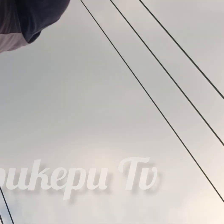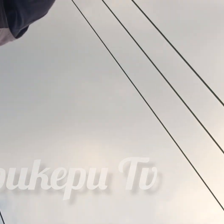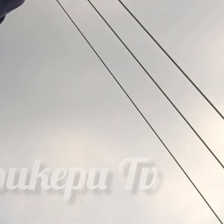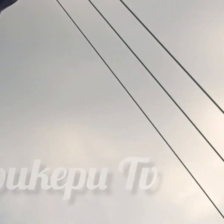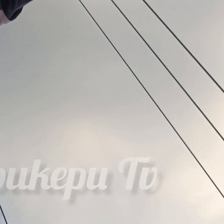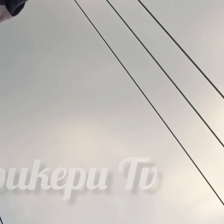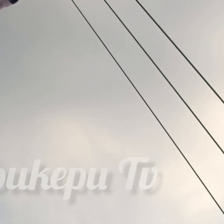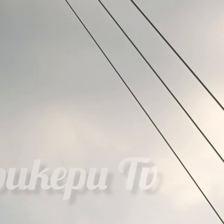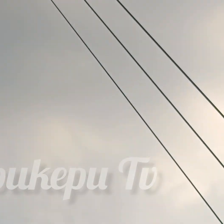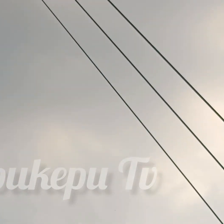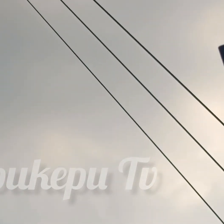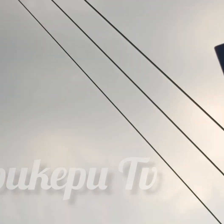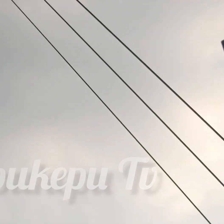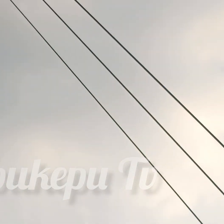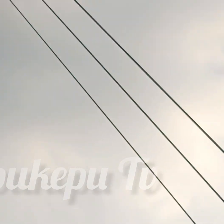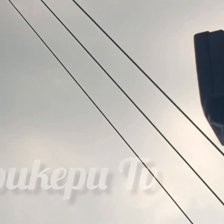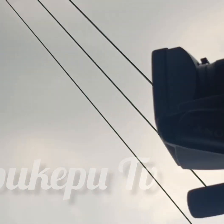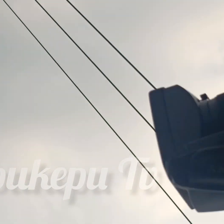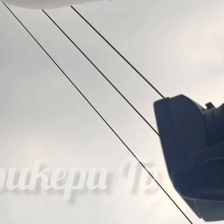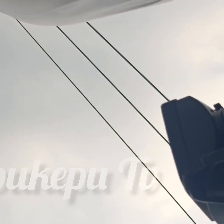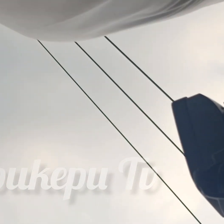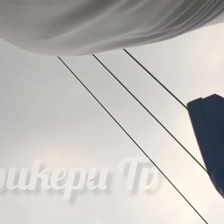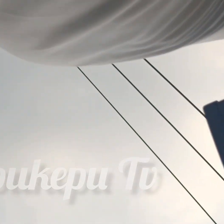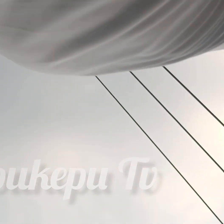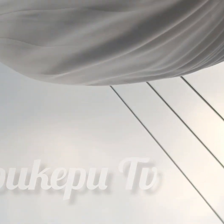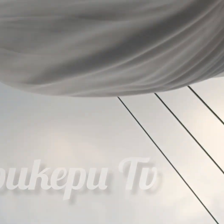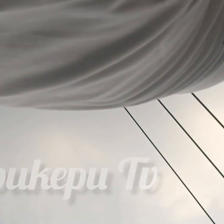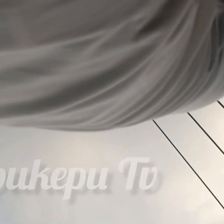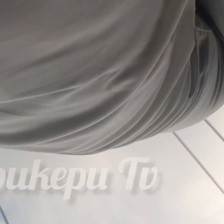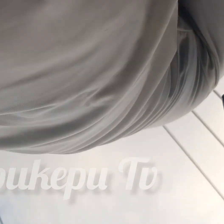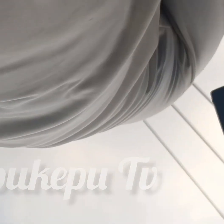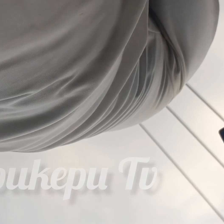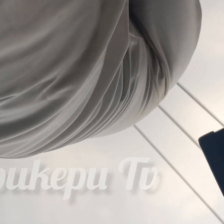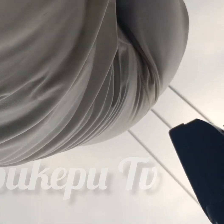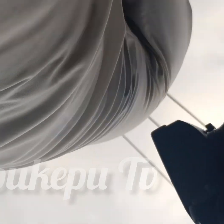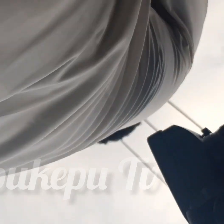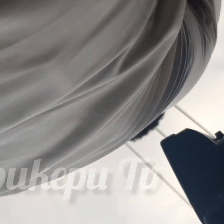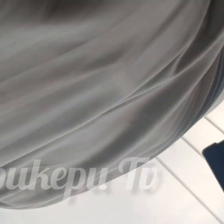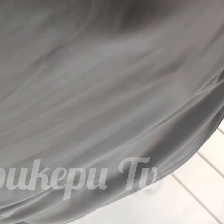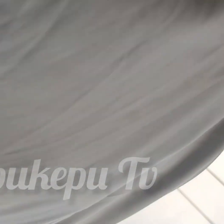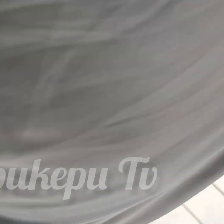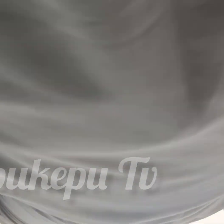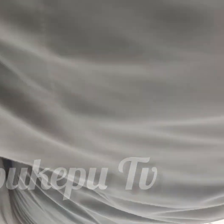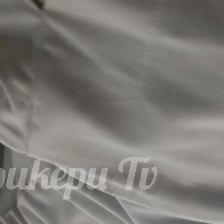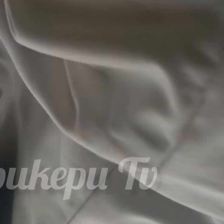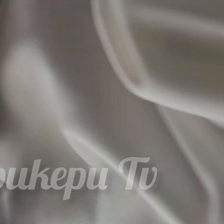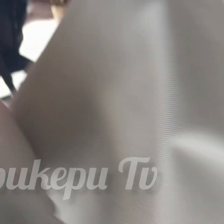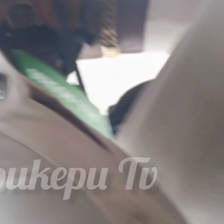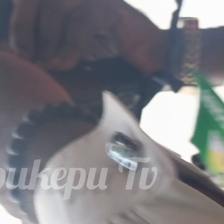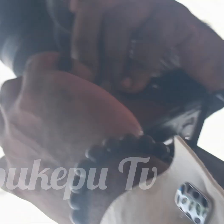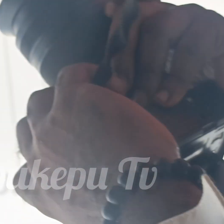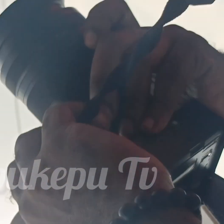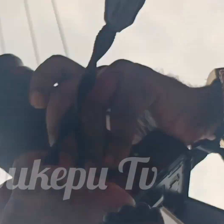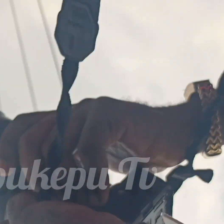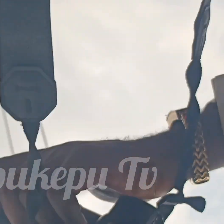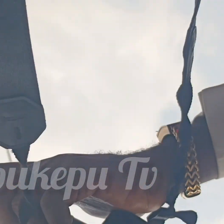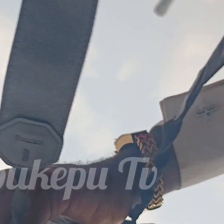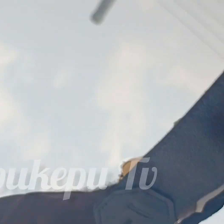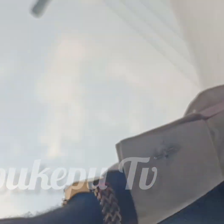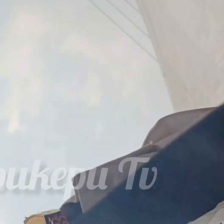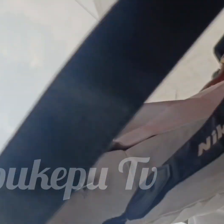podium the Vice President, Federal Republic of Nigeria, His Excellency Kashim